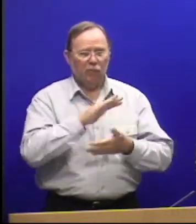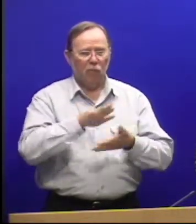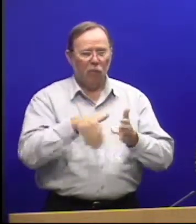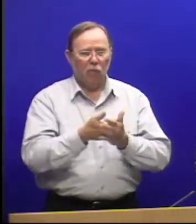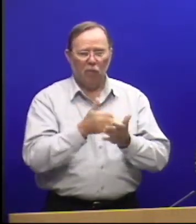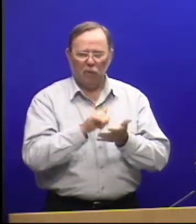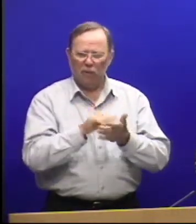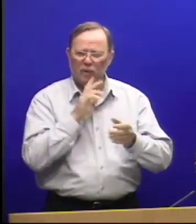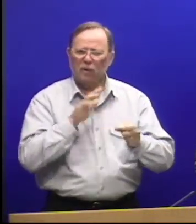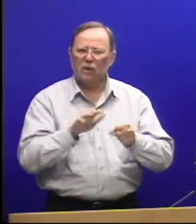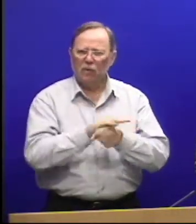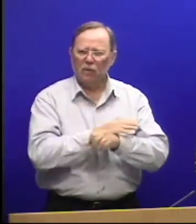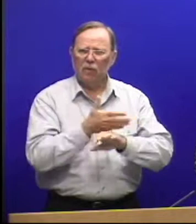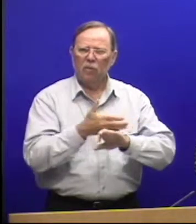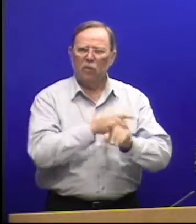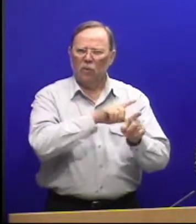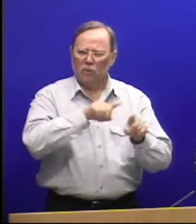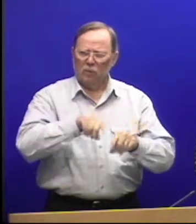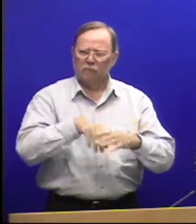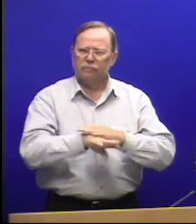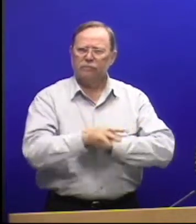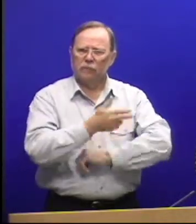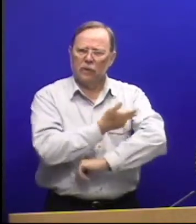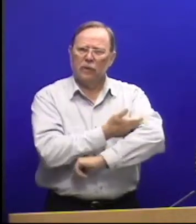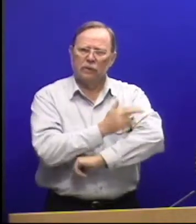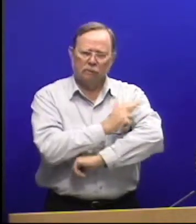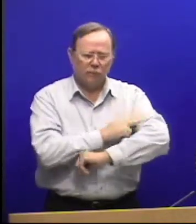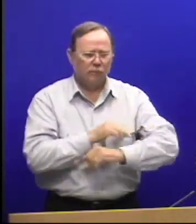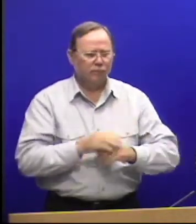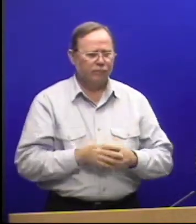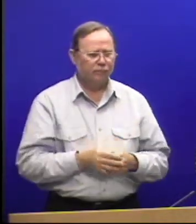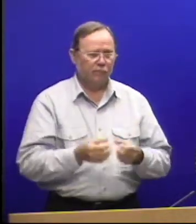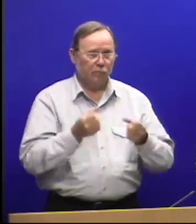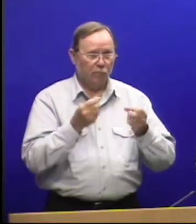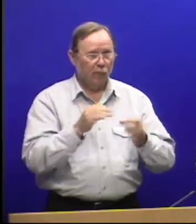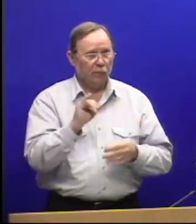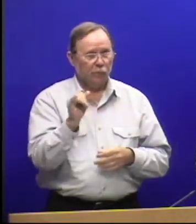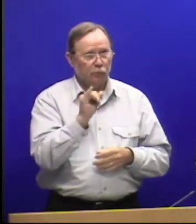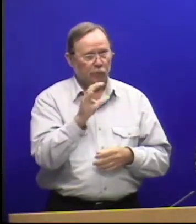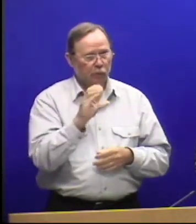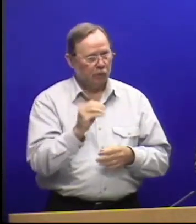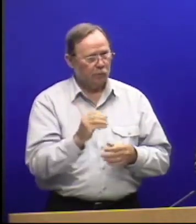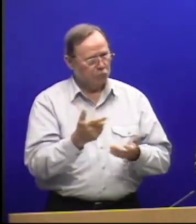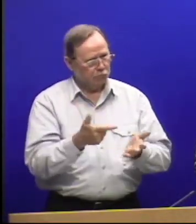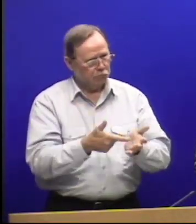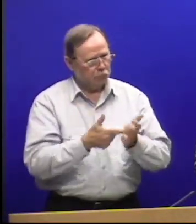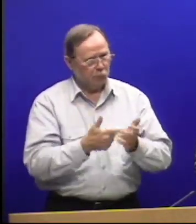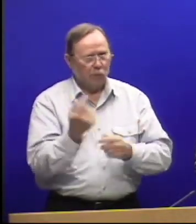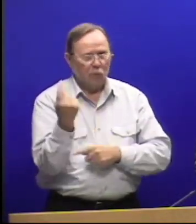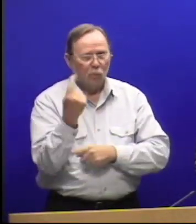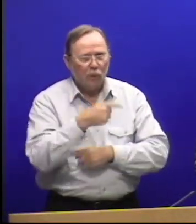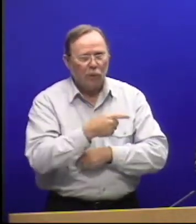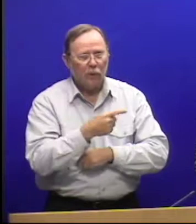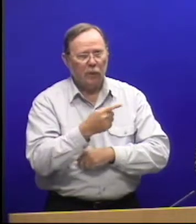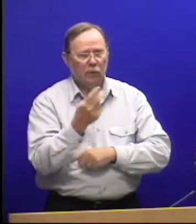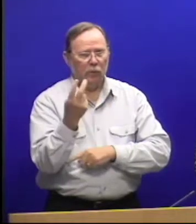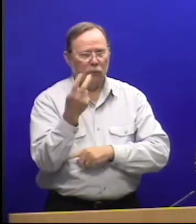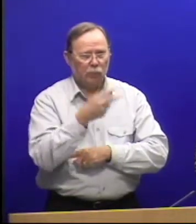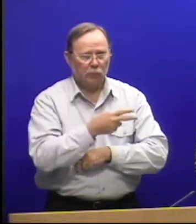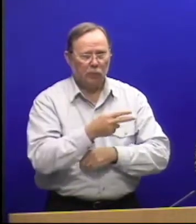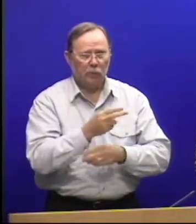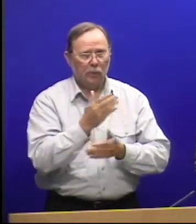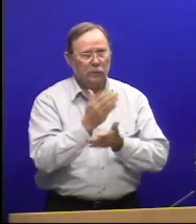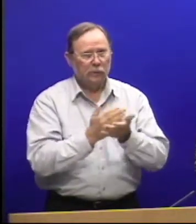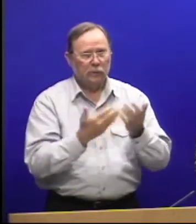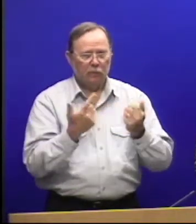before you're in the hospital. Many insurance companies require 1 day, 2 day, and some a week's